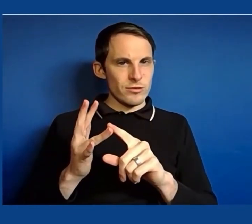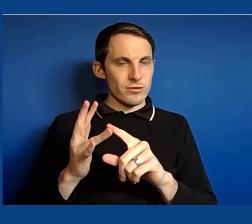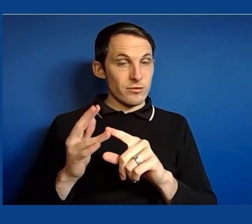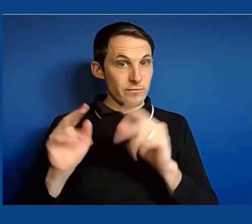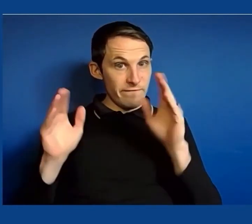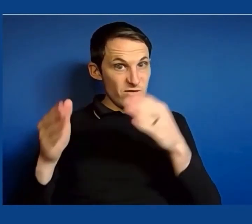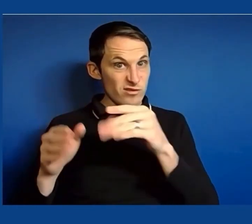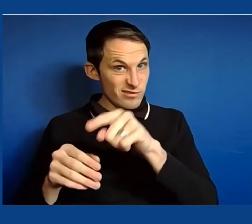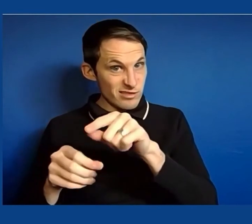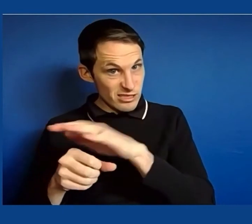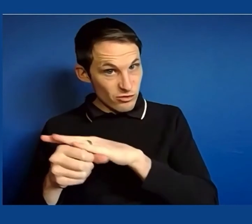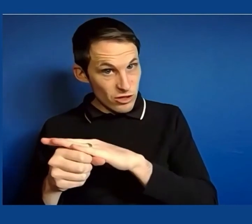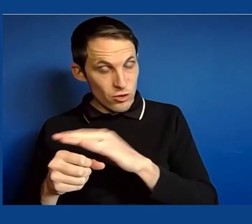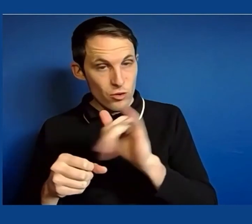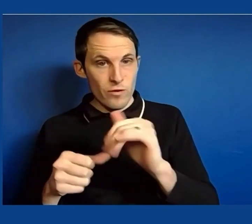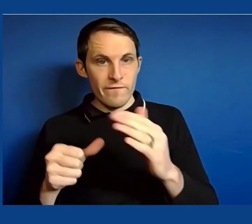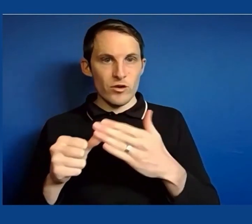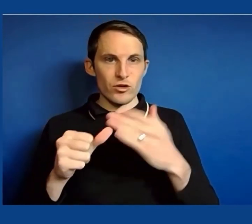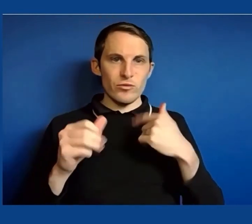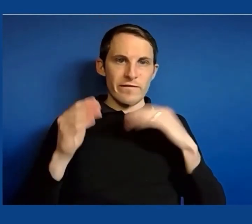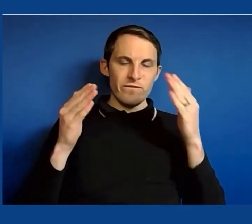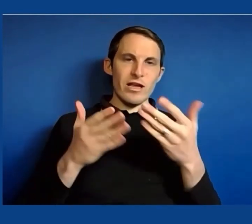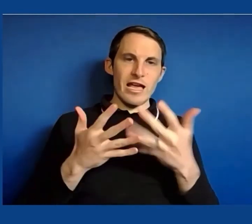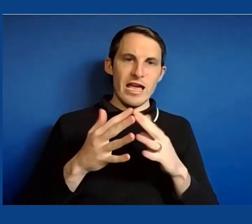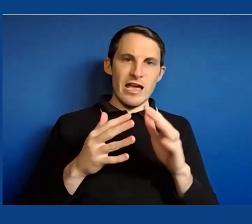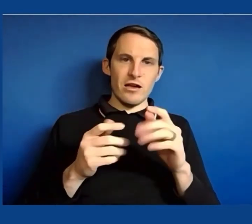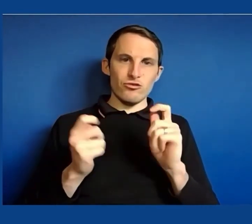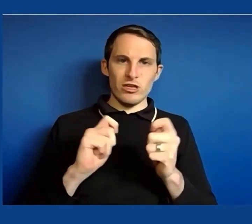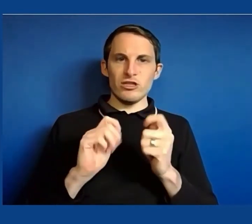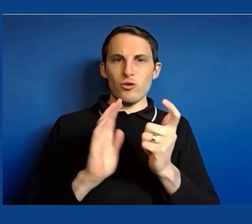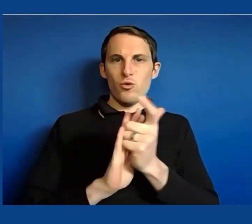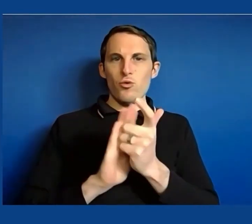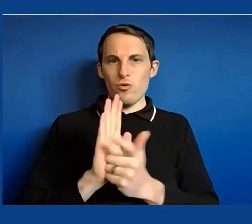do we first go at fundamentally changing the law? Like, do we need, what's the